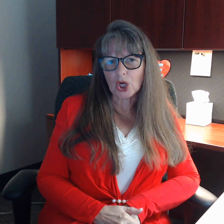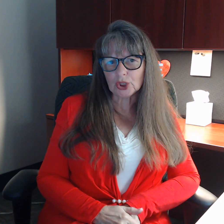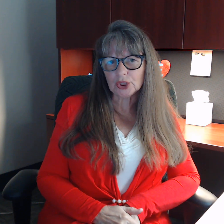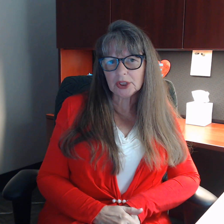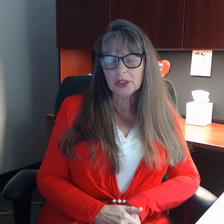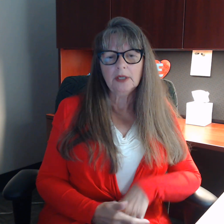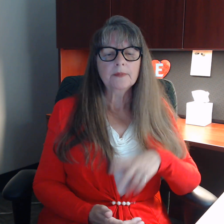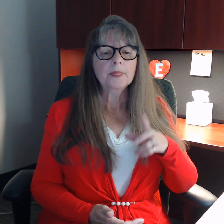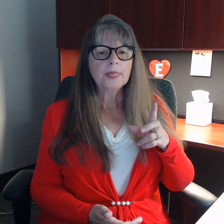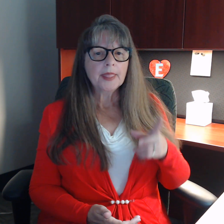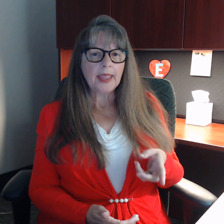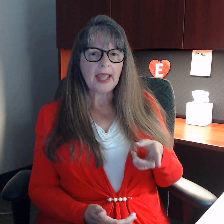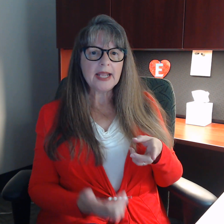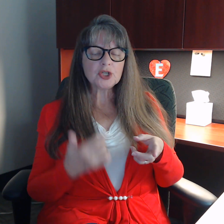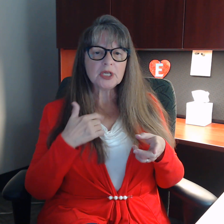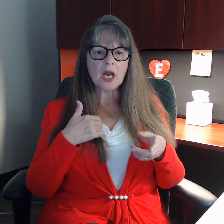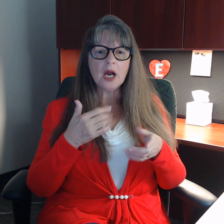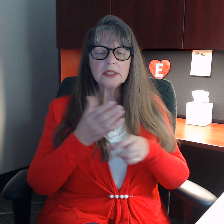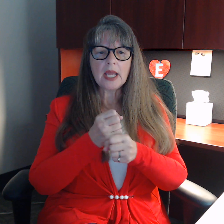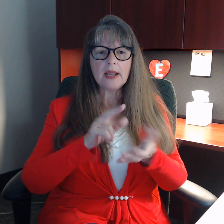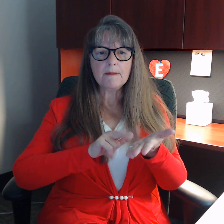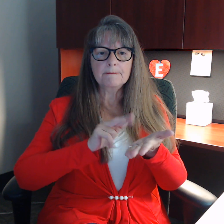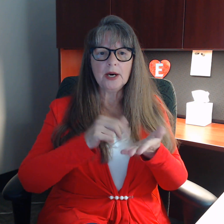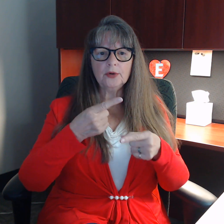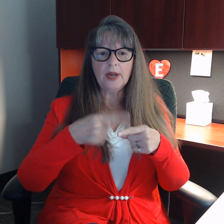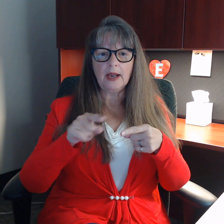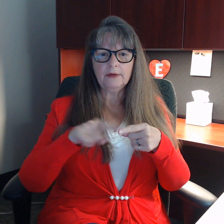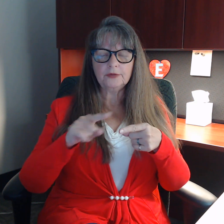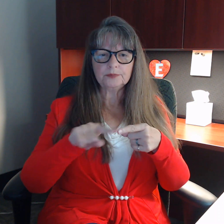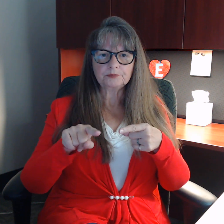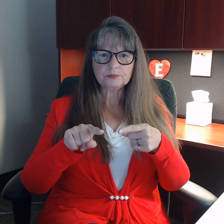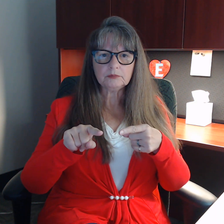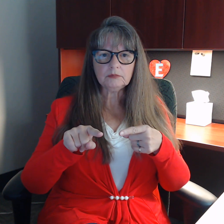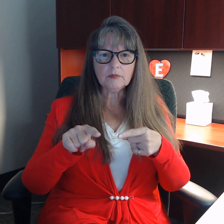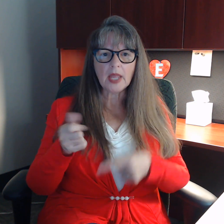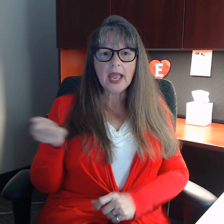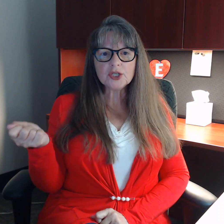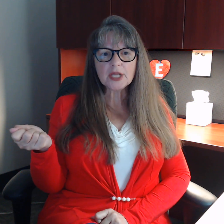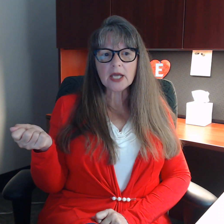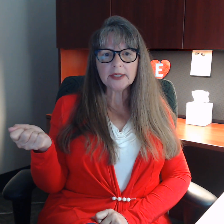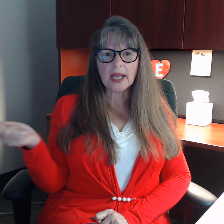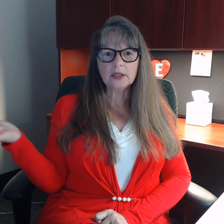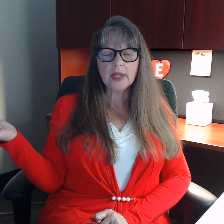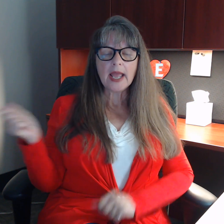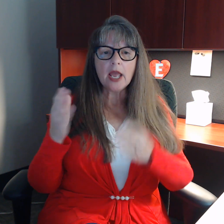toddler. And she got a butter knife, and she held it out, and